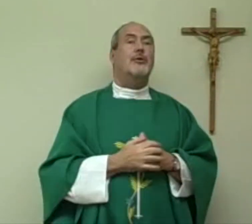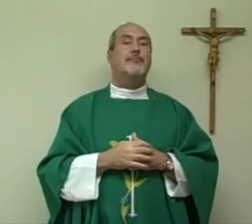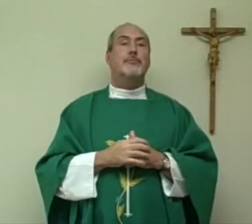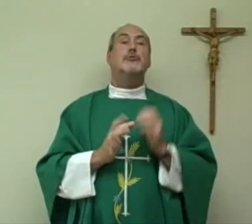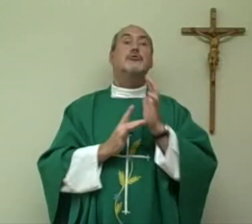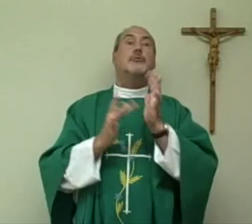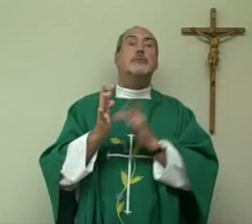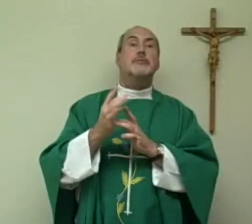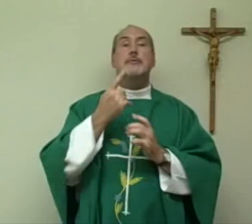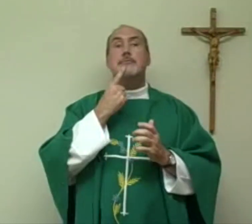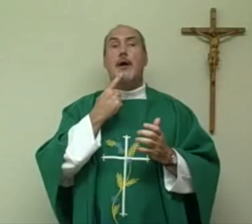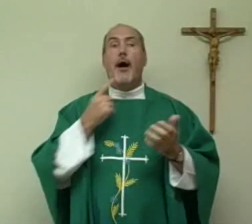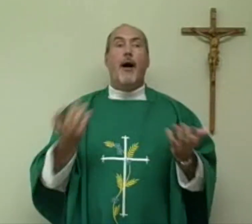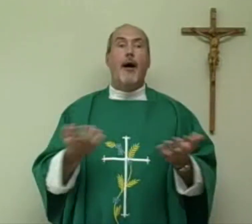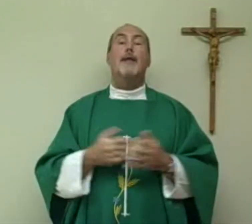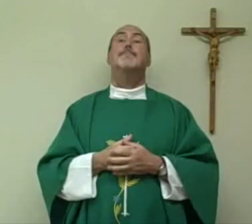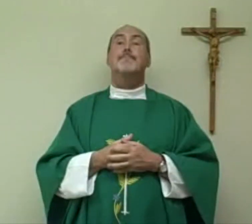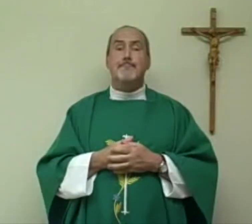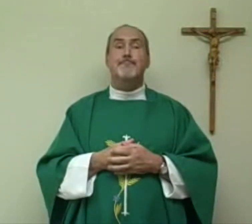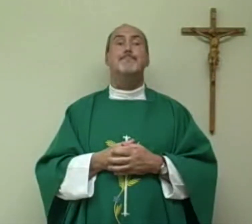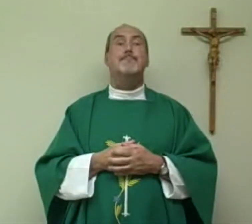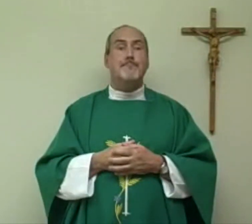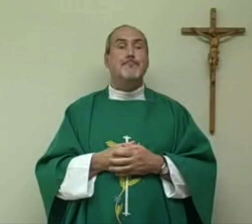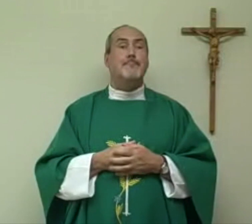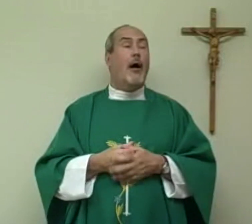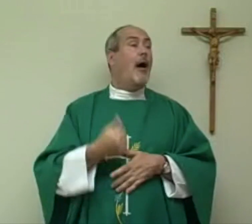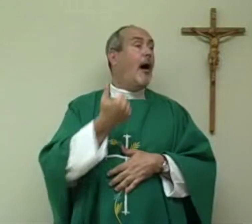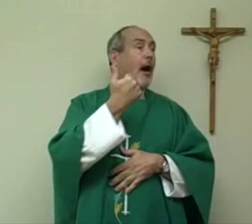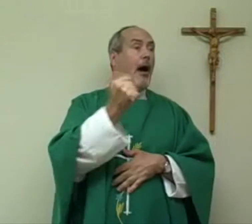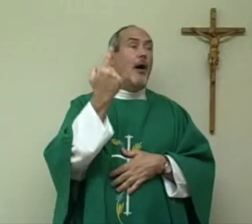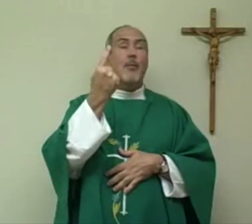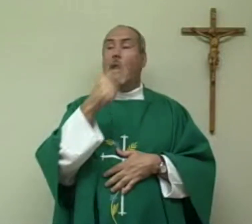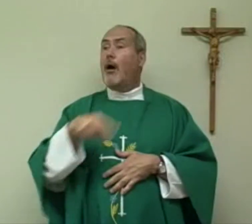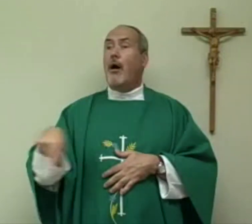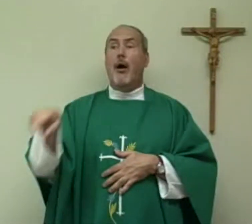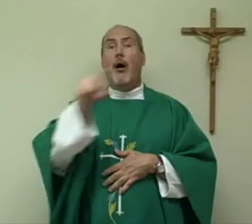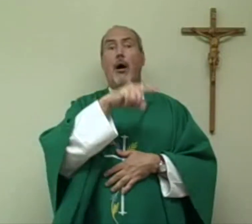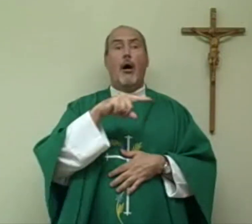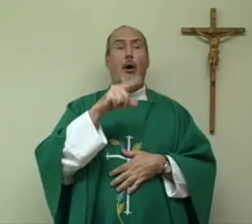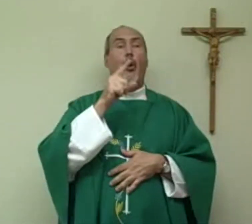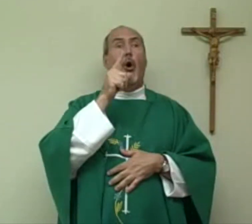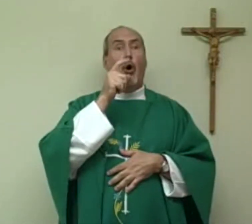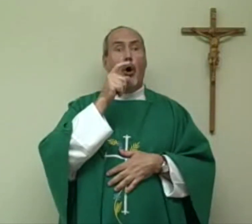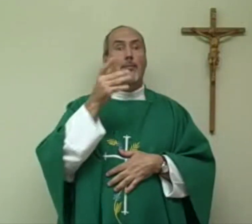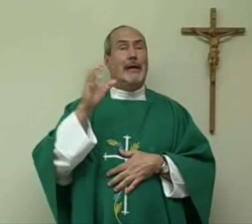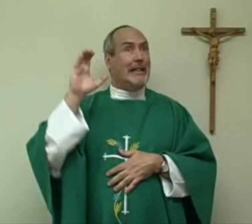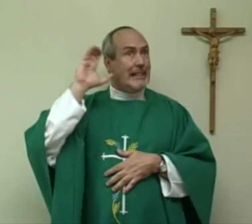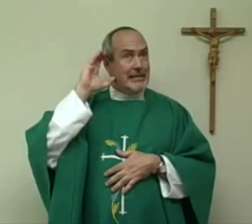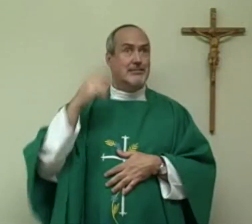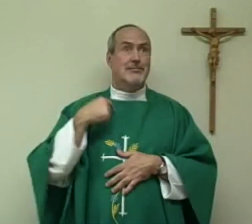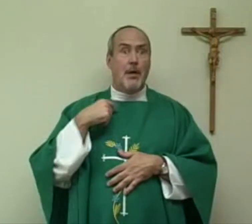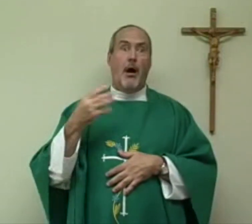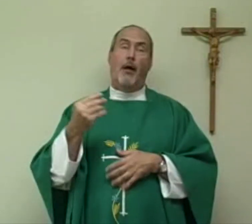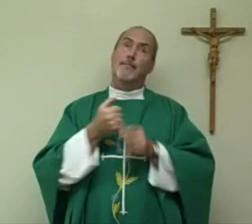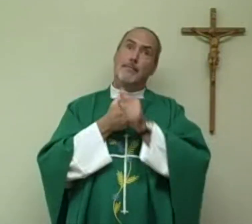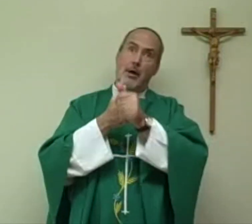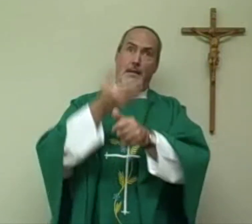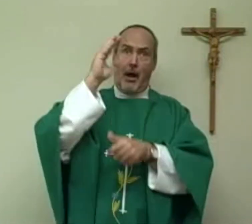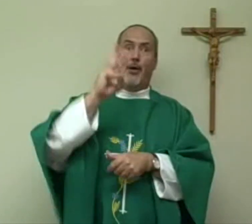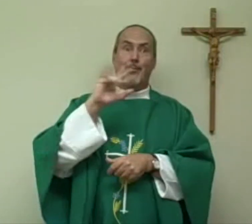"Jesus, your mother is here and she wants to speak to you." And you know what Jesus said? He said, "Any one of you who hears me